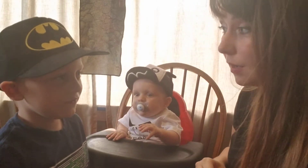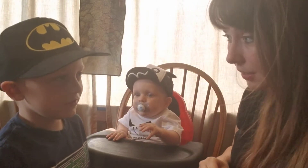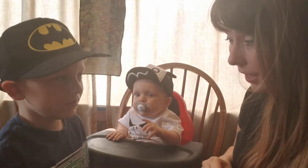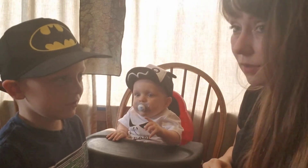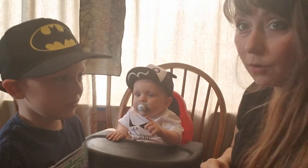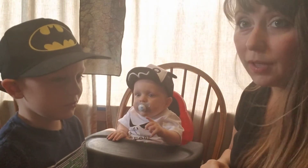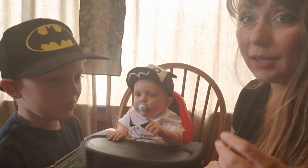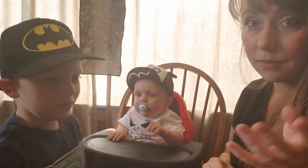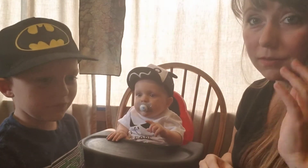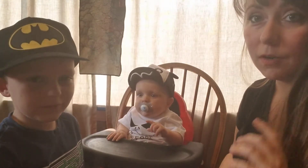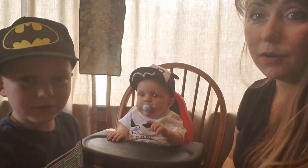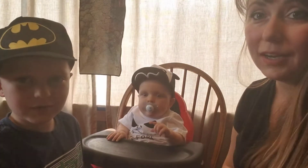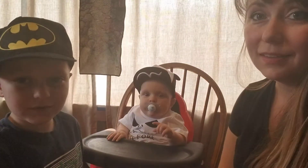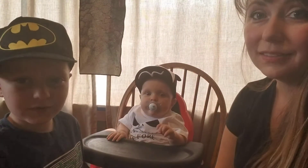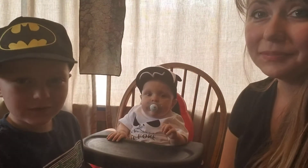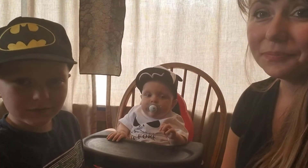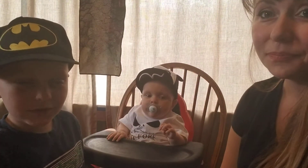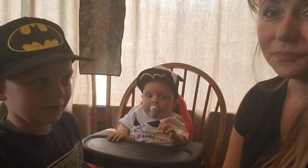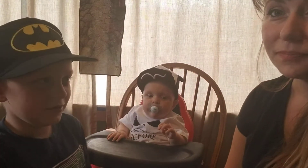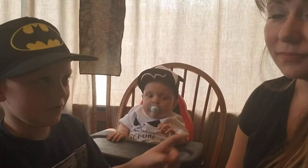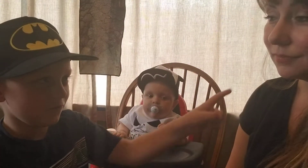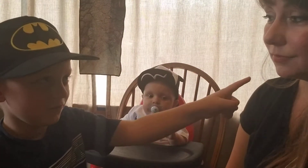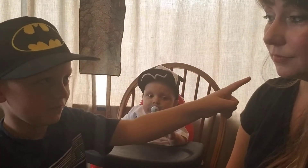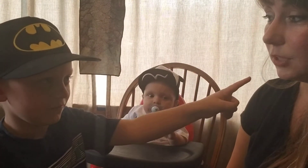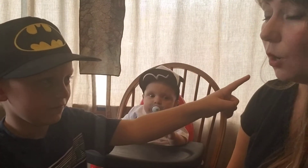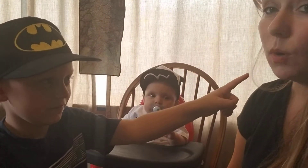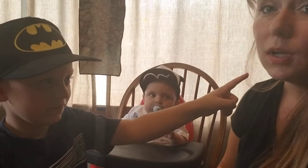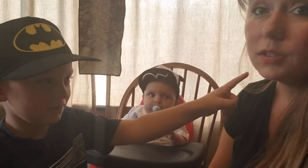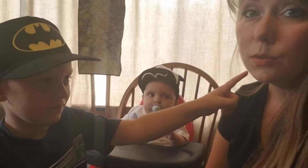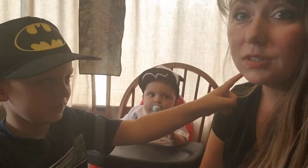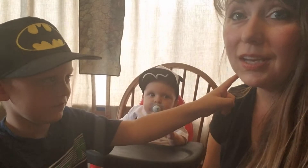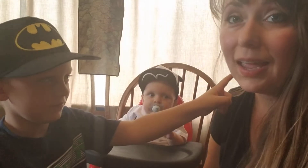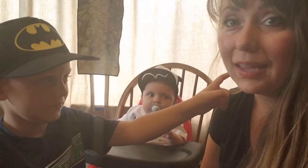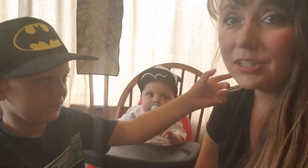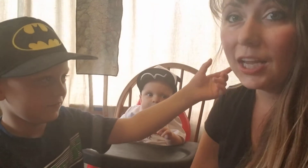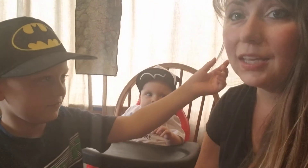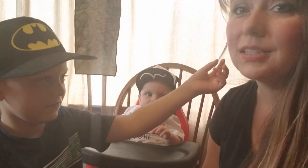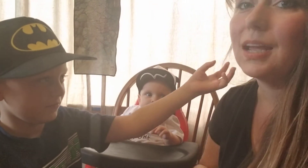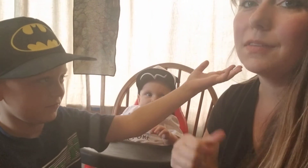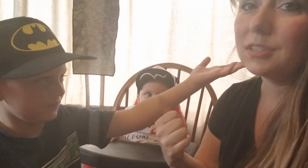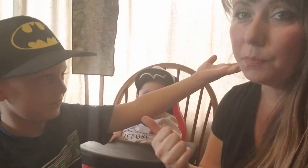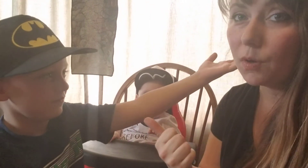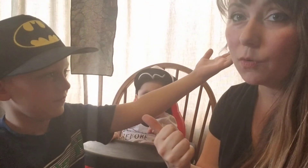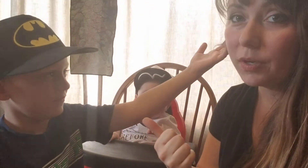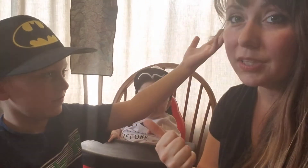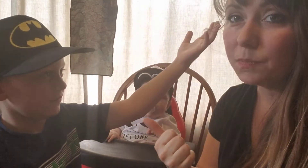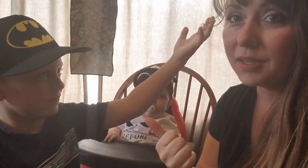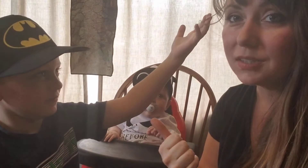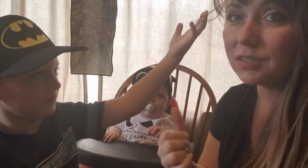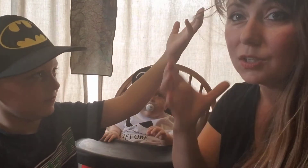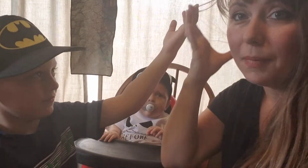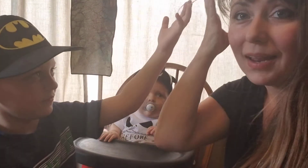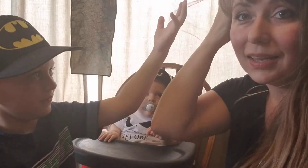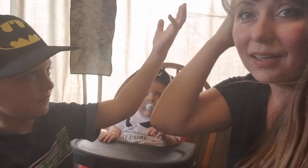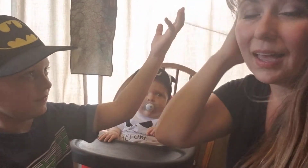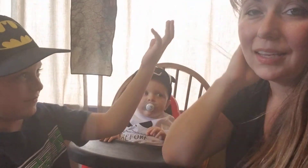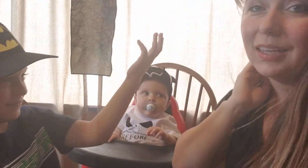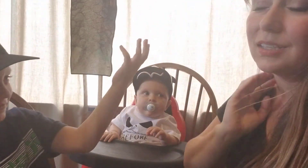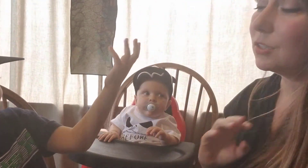Yeah, go ahead. Hurry. I'll take you. Oh, so today Channing gets to have a sleepover with his big sister, Maddie. And he is so